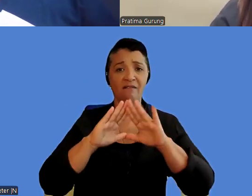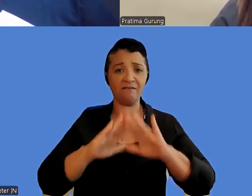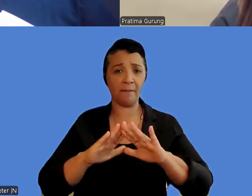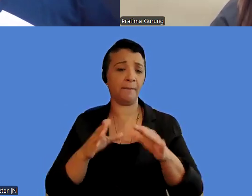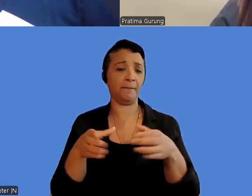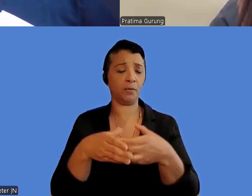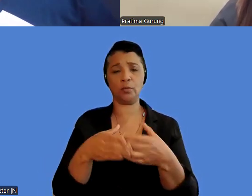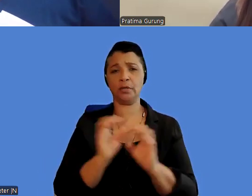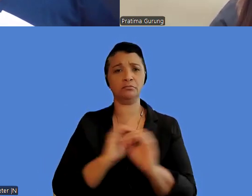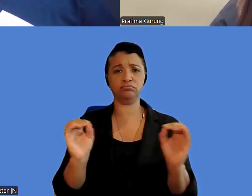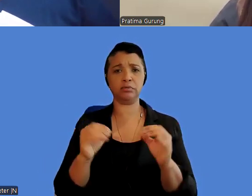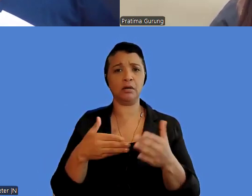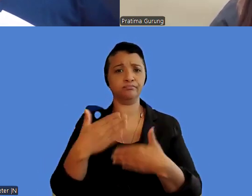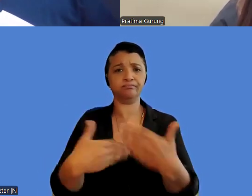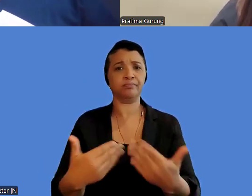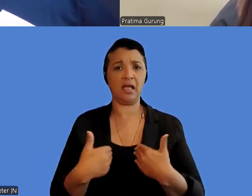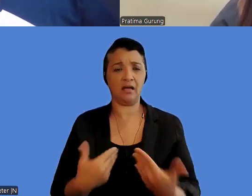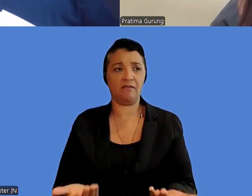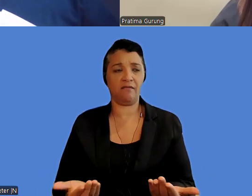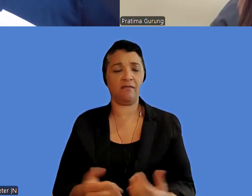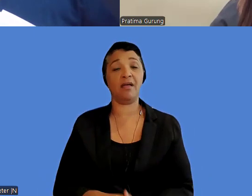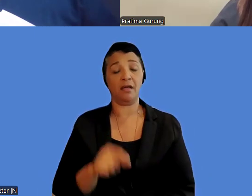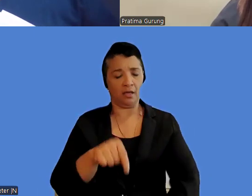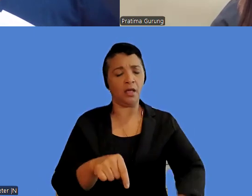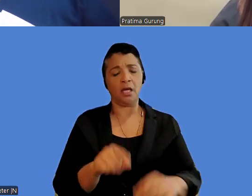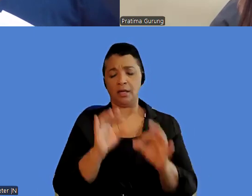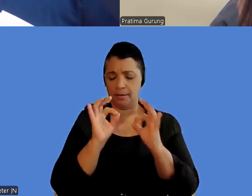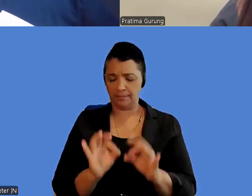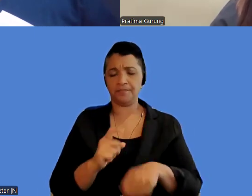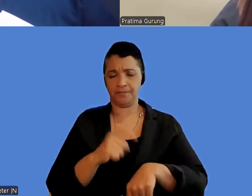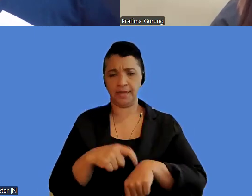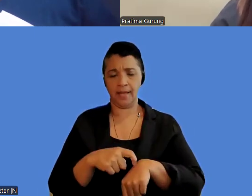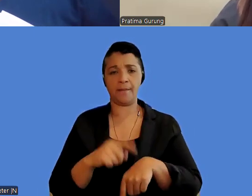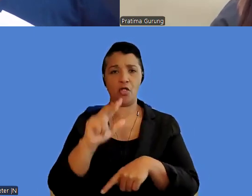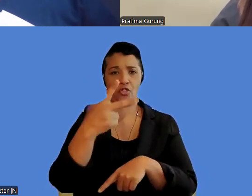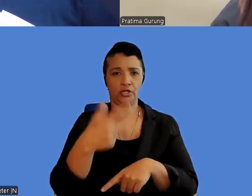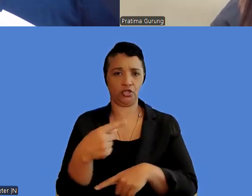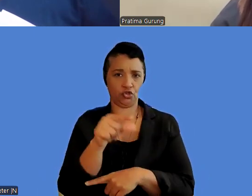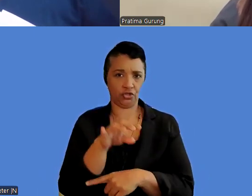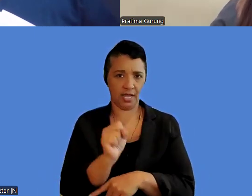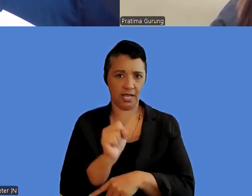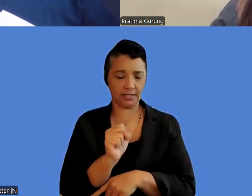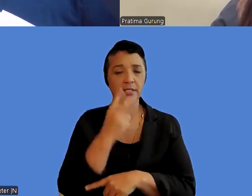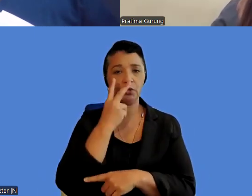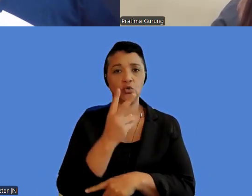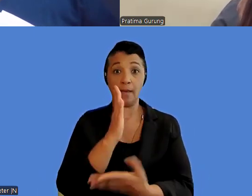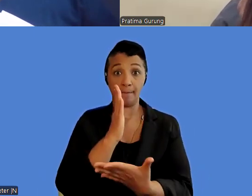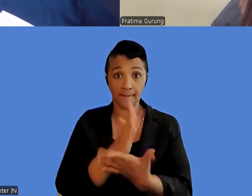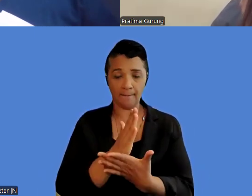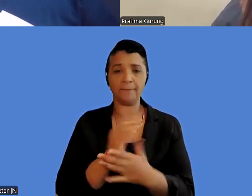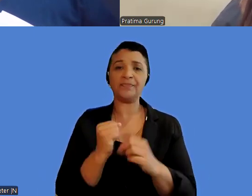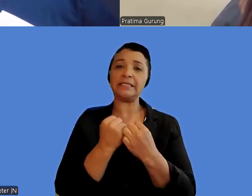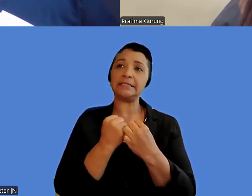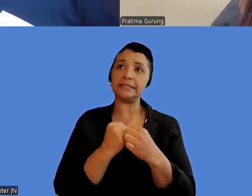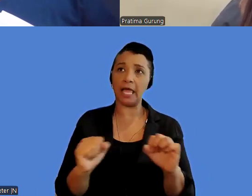state movement. So it is a very important time for us that how do we ensure a very safe,